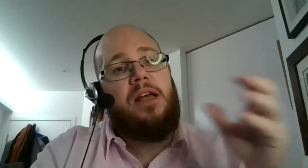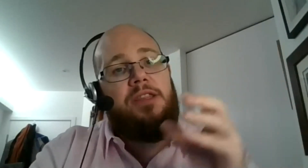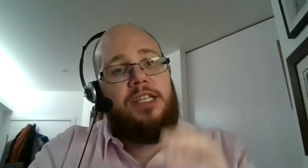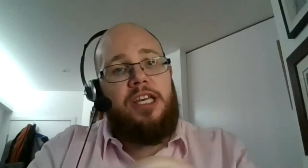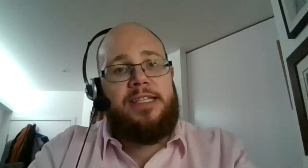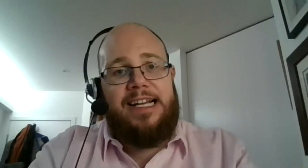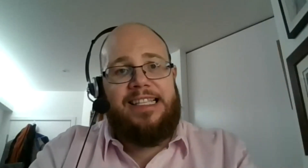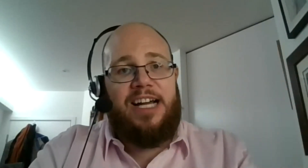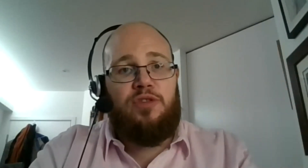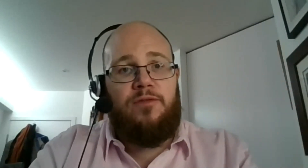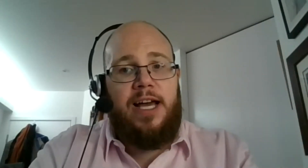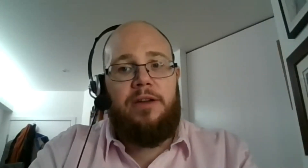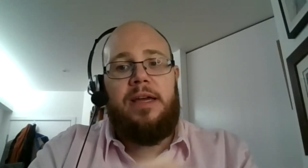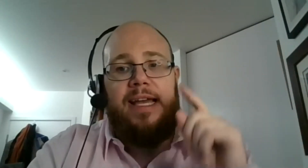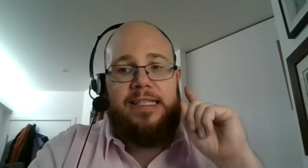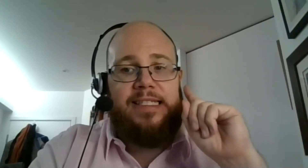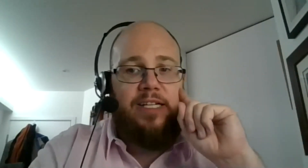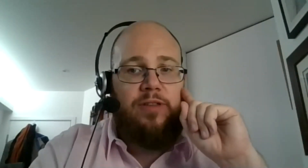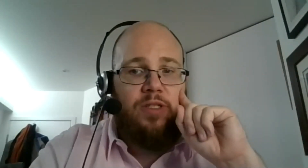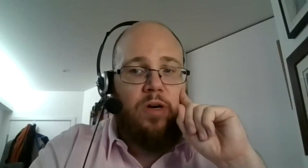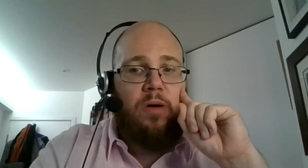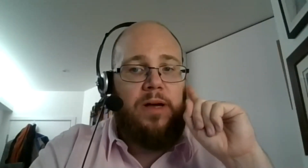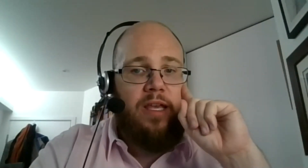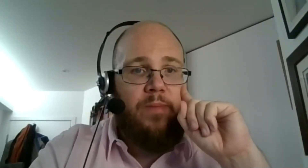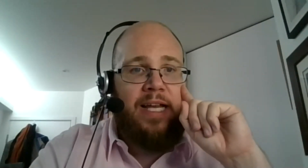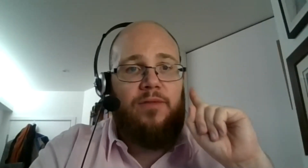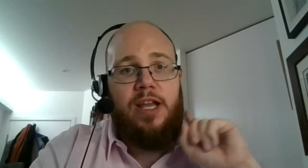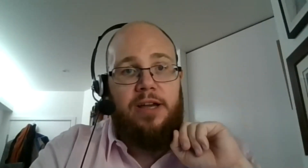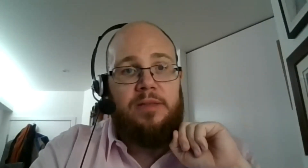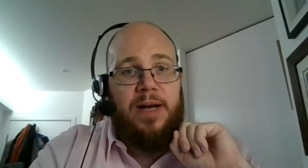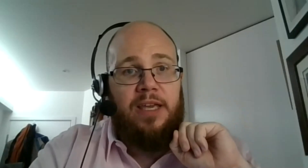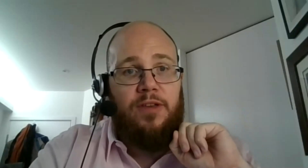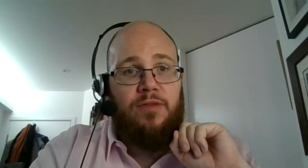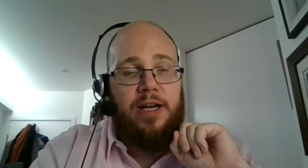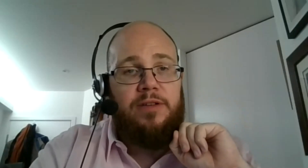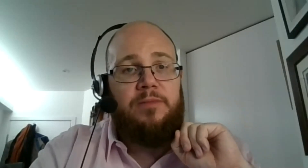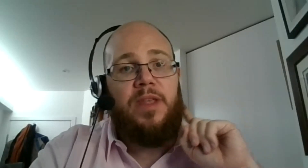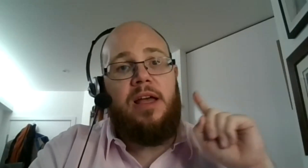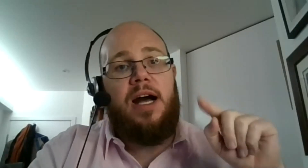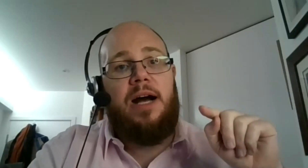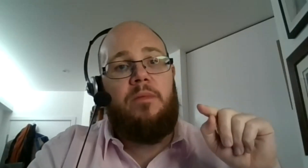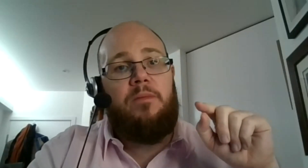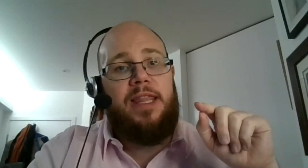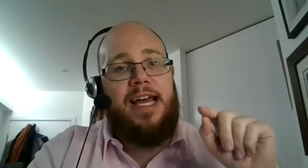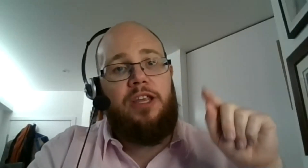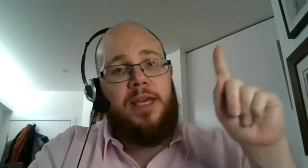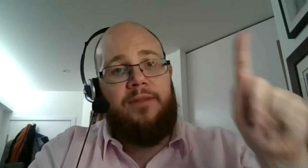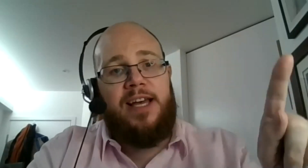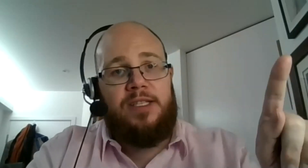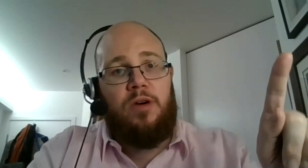The new test, lateral flow, is still the swab at your back of your nose, back of your throat. But then you give that swab